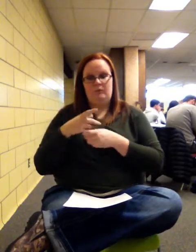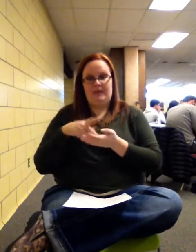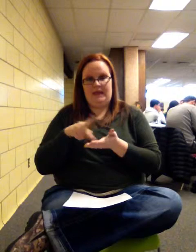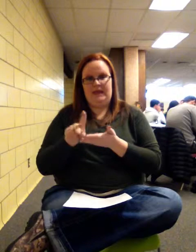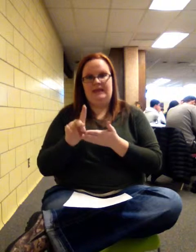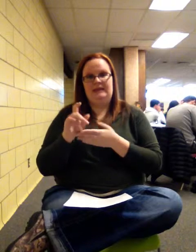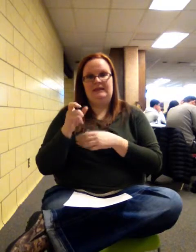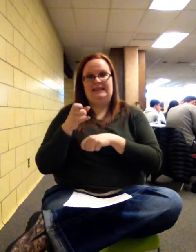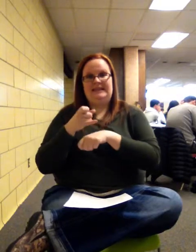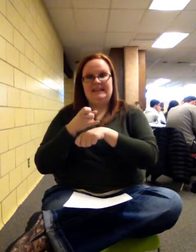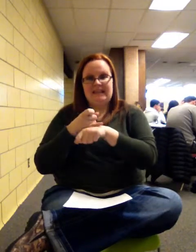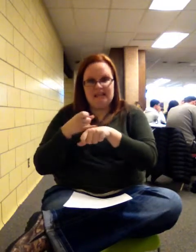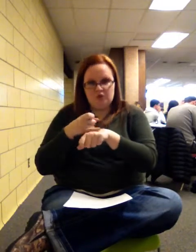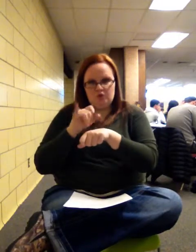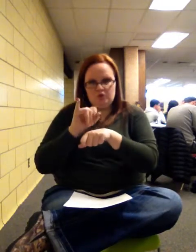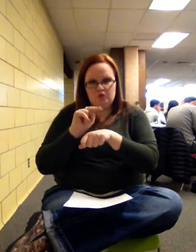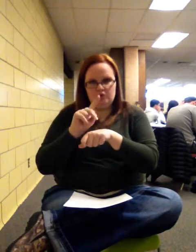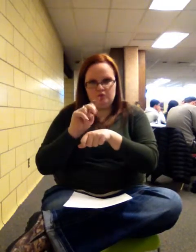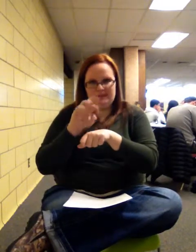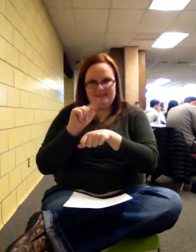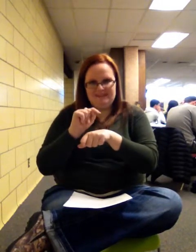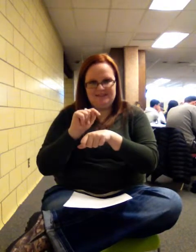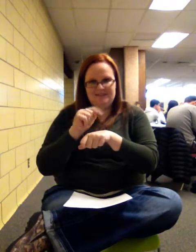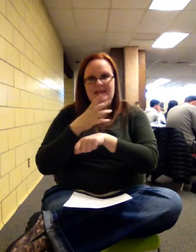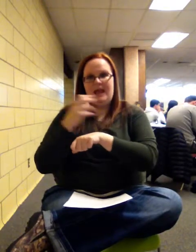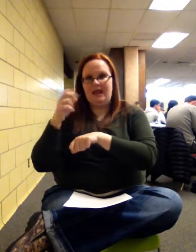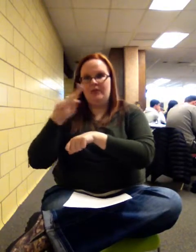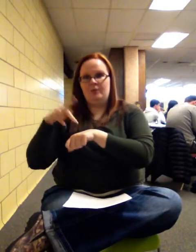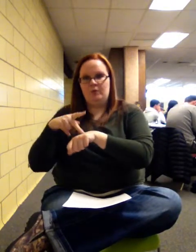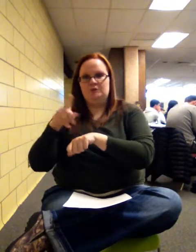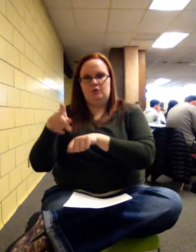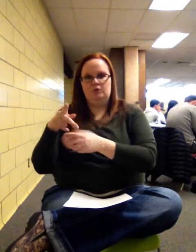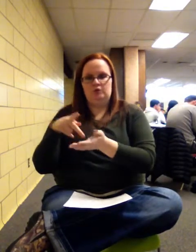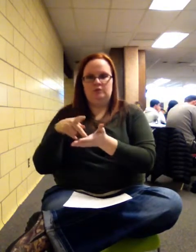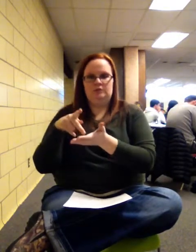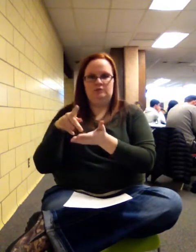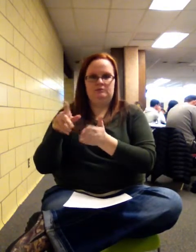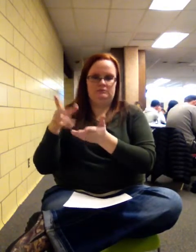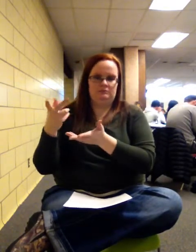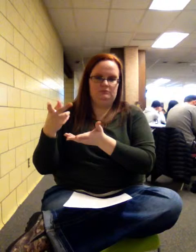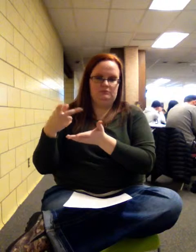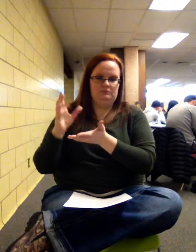also the principal that you're investing. So the return of and on your money.